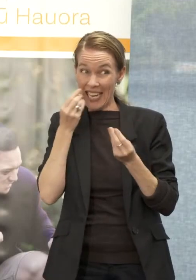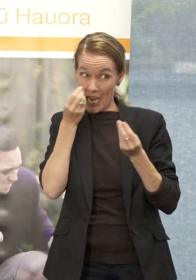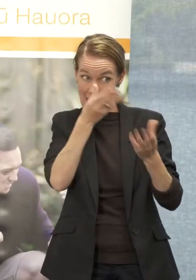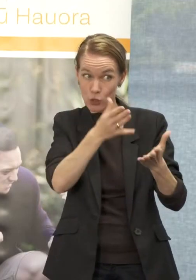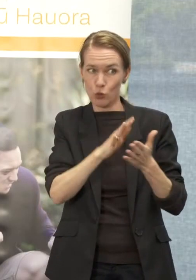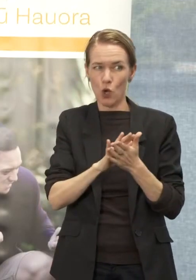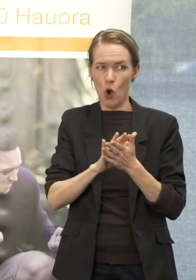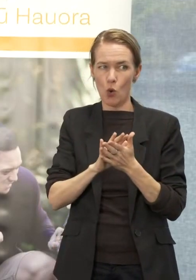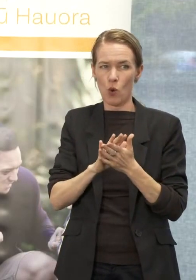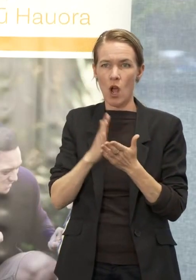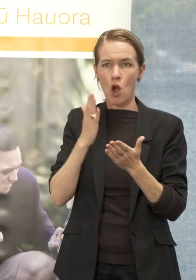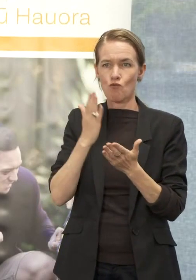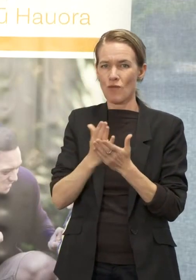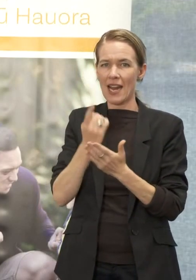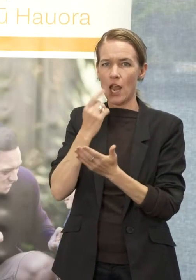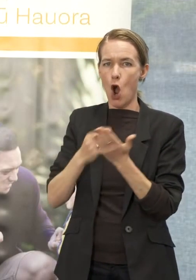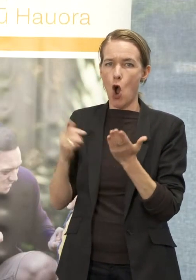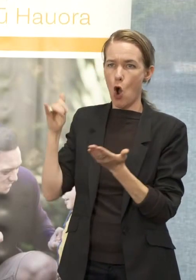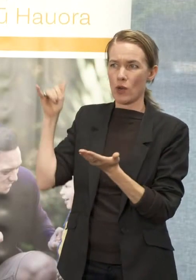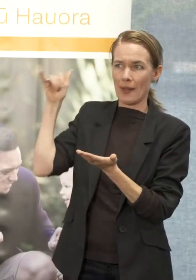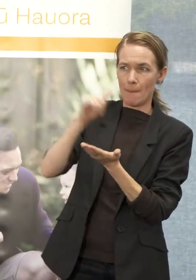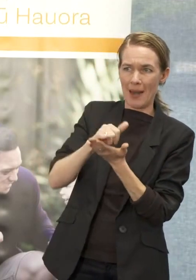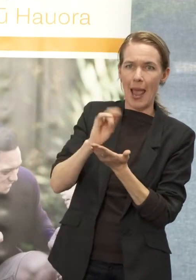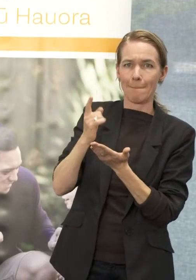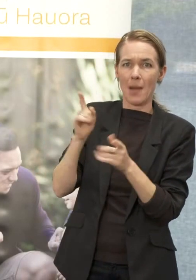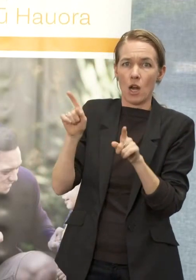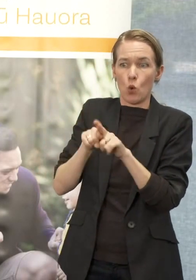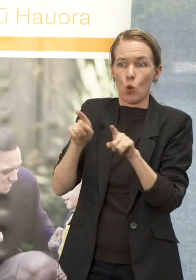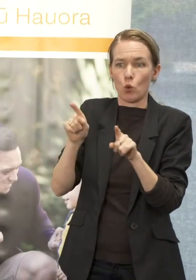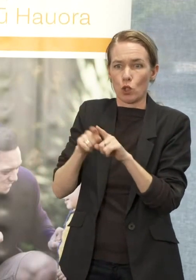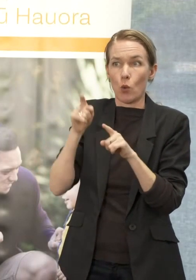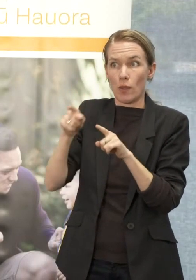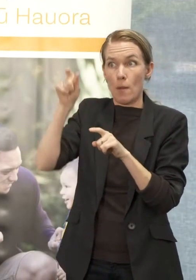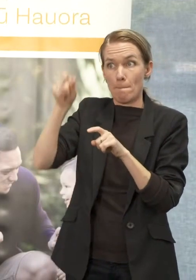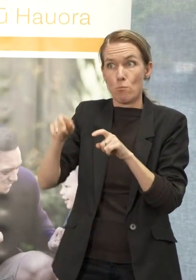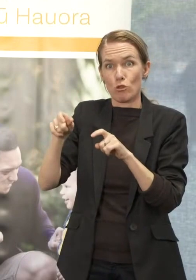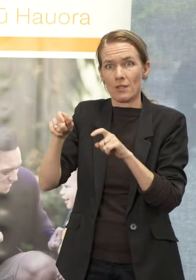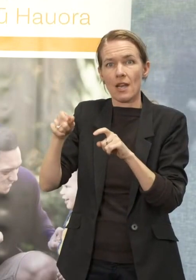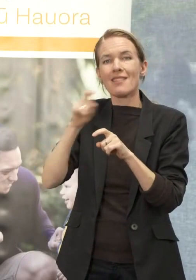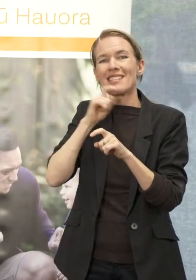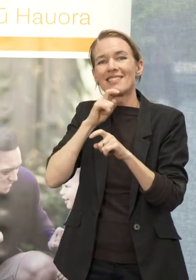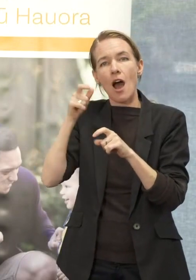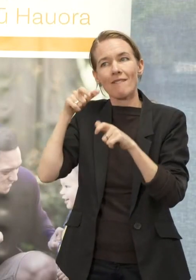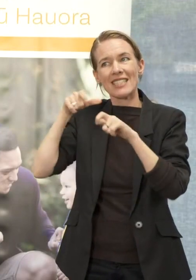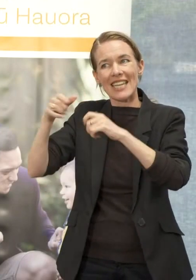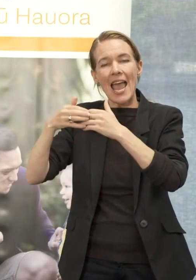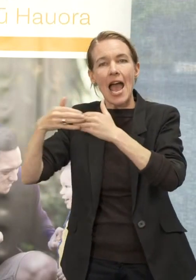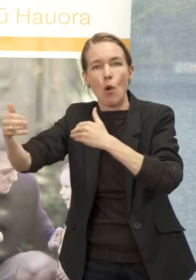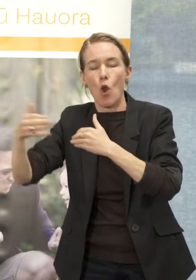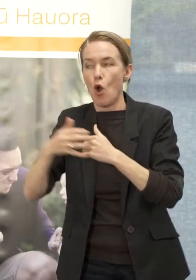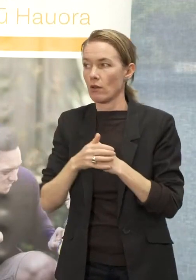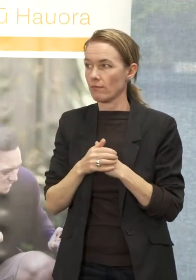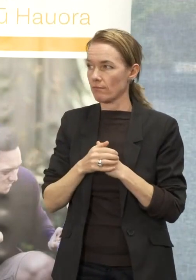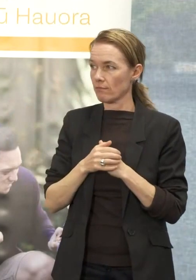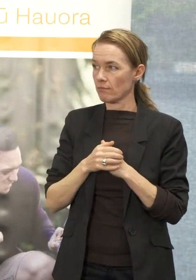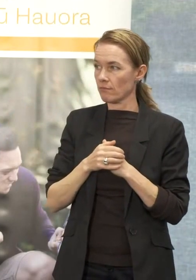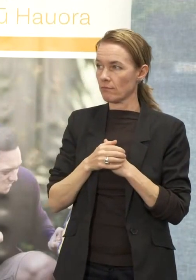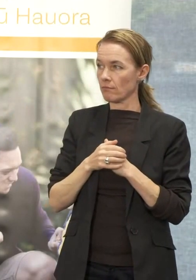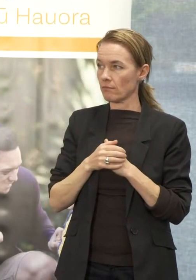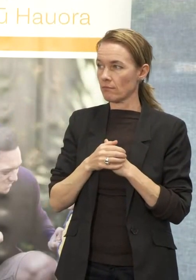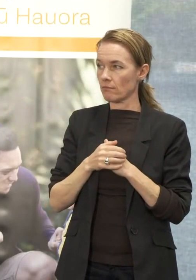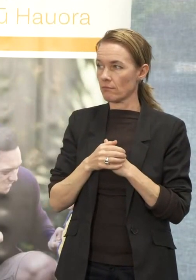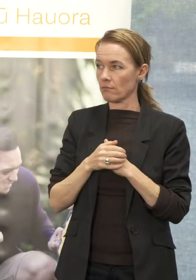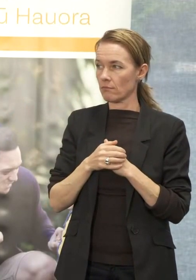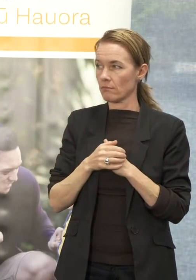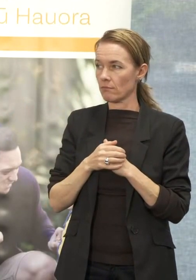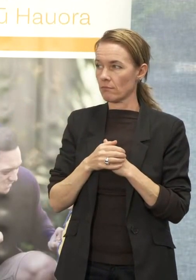So we'll get back to you, bearing in mind that that was just announced today. What's the Ministry's advice to doctors who may be seeing